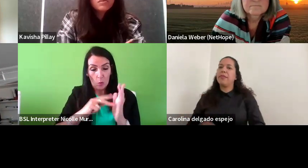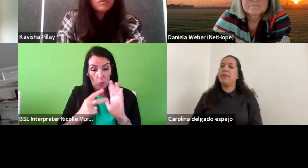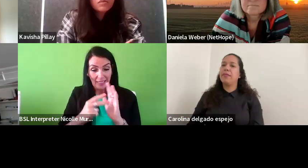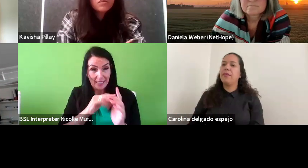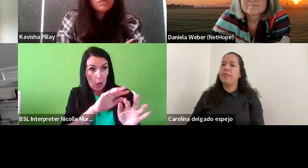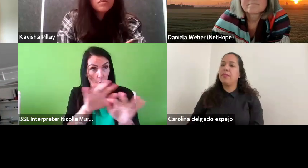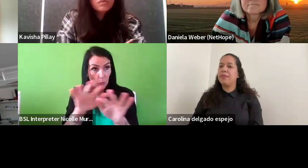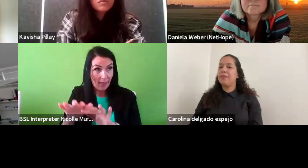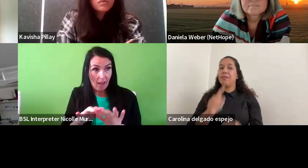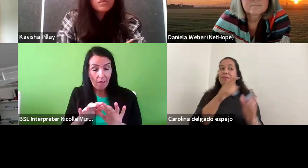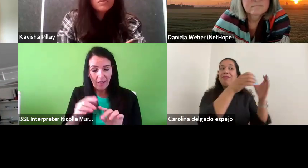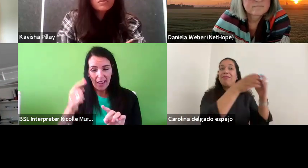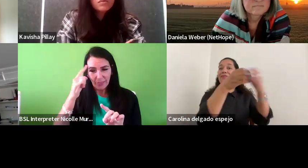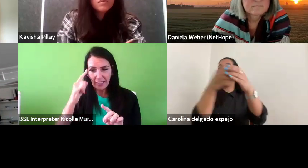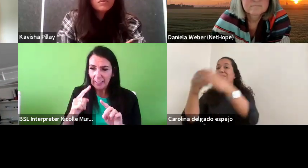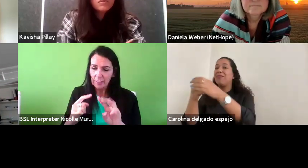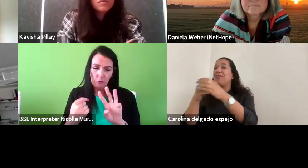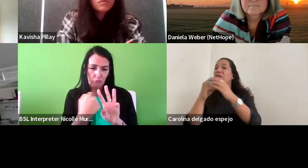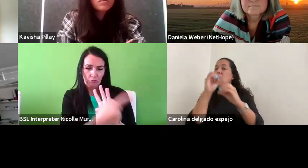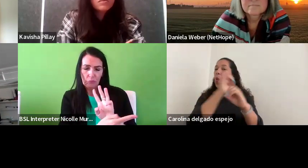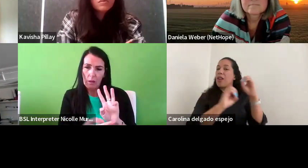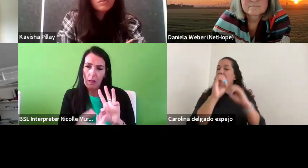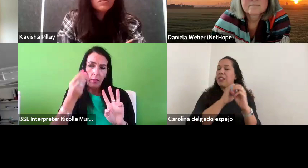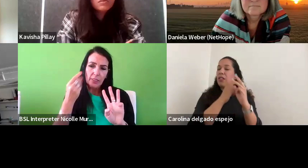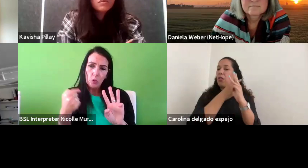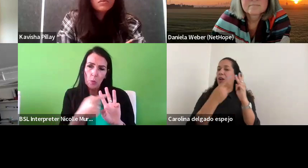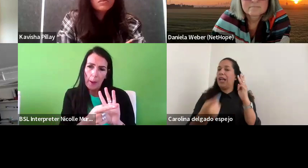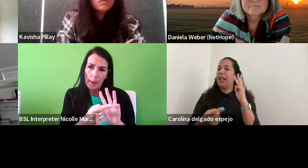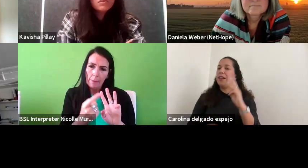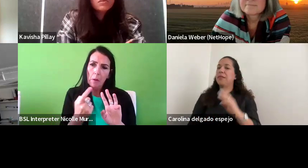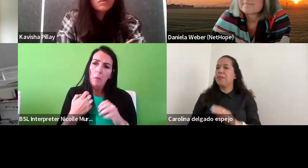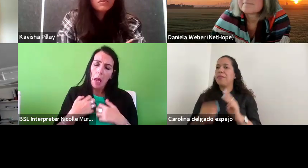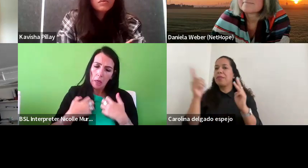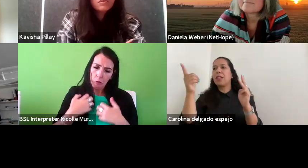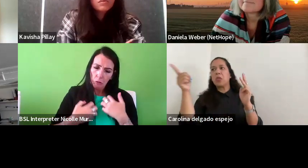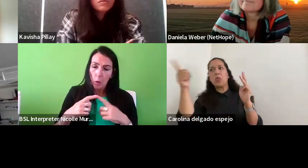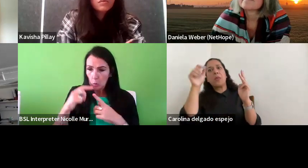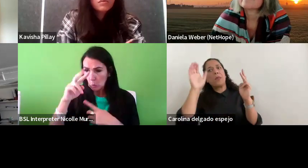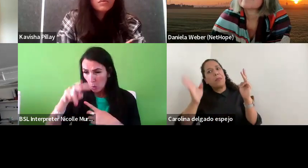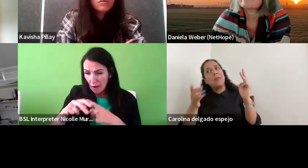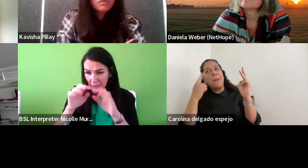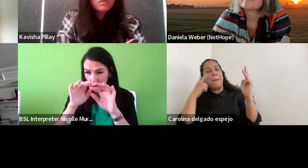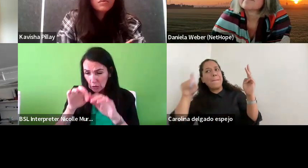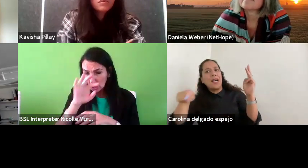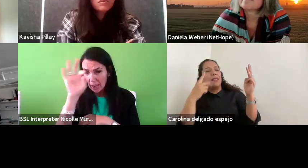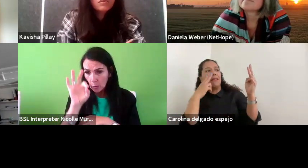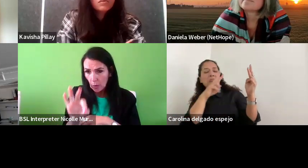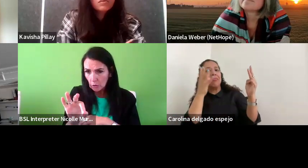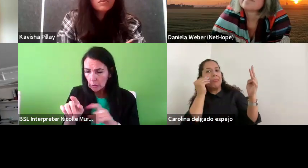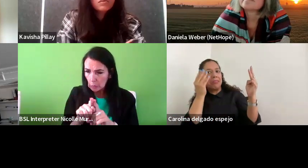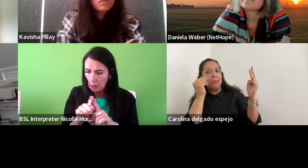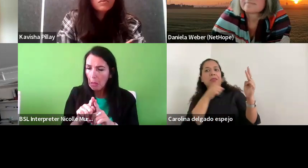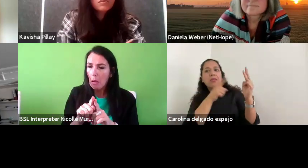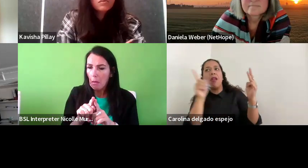listening particularly to my co-panelists, and I'm very curious, and I've also seen already the questions in the chat. It clearly